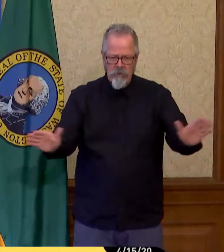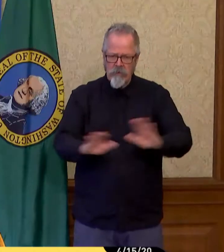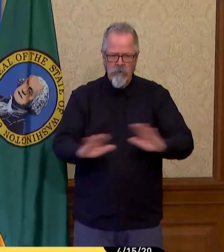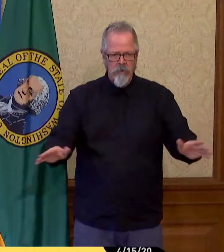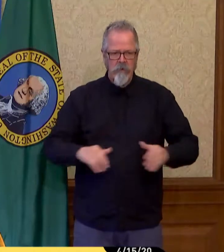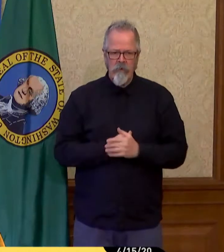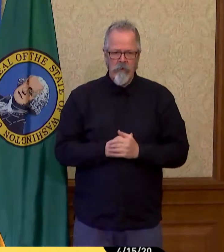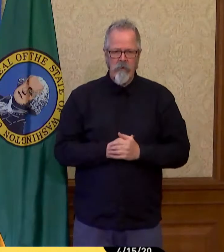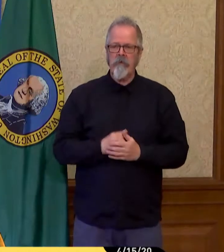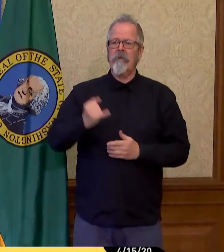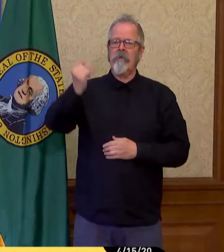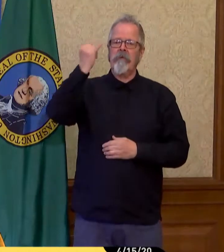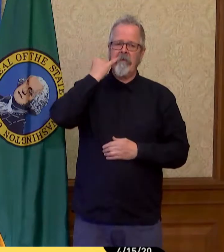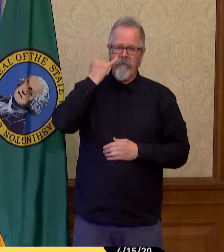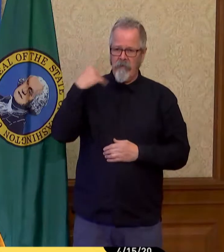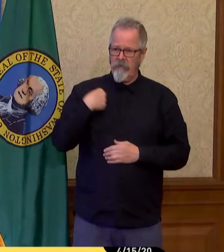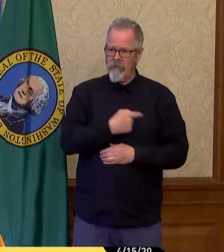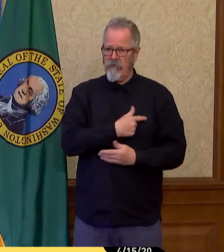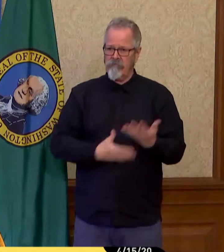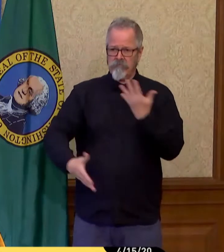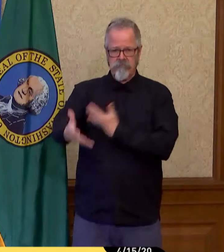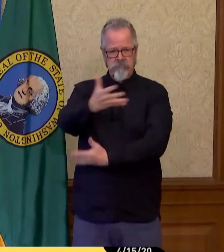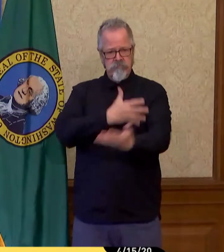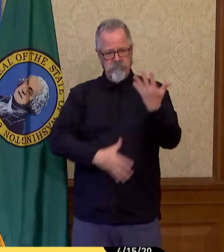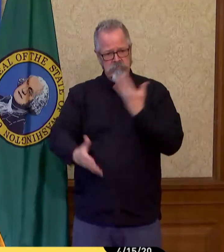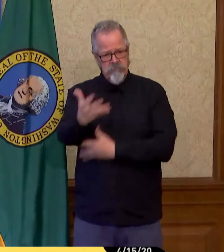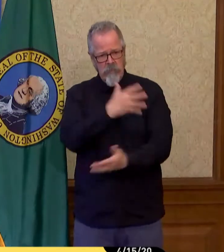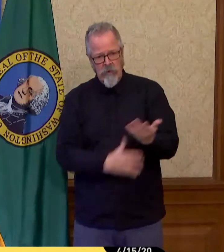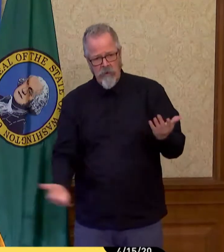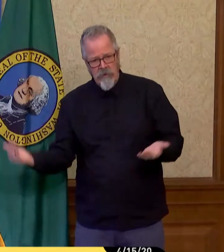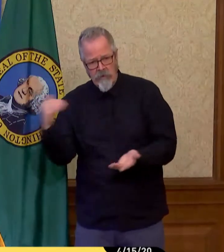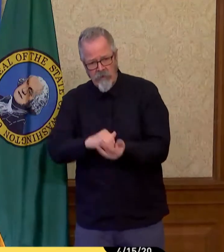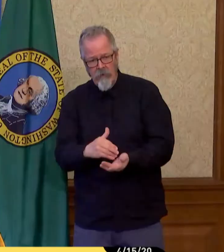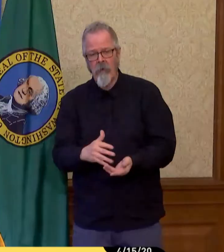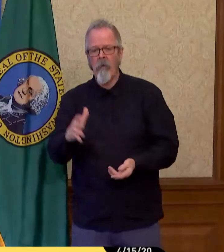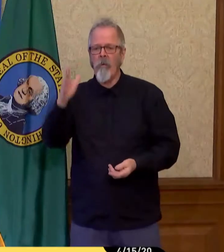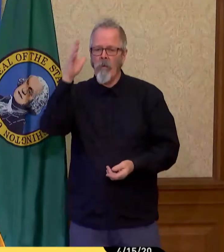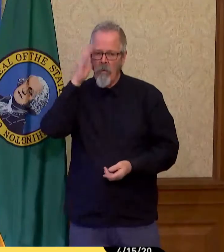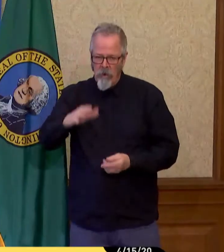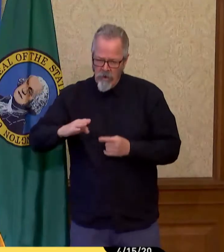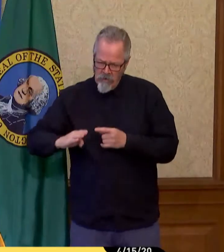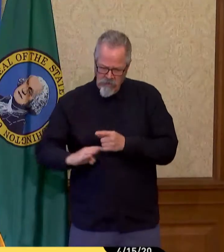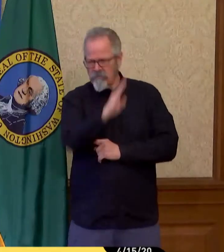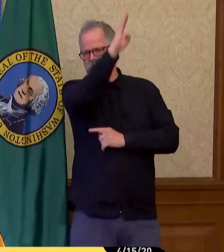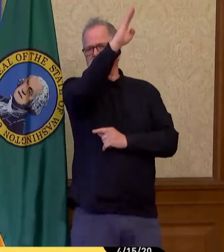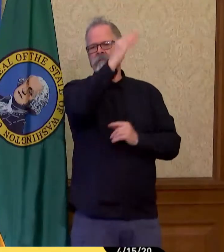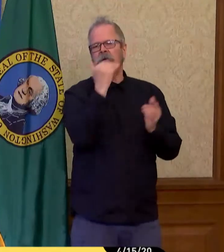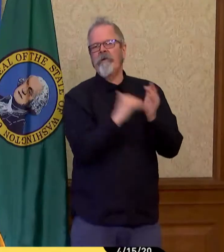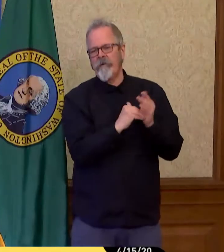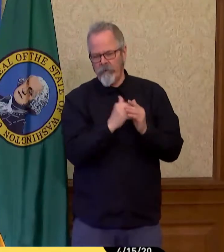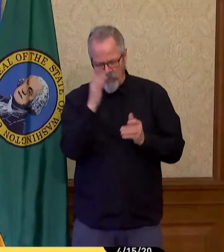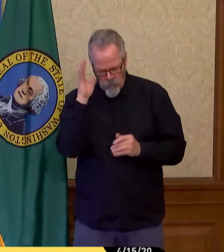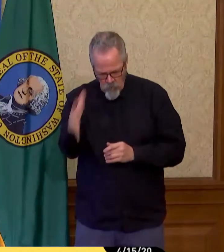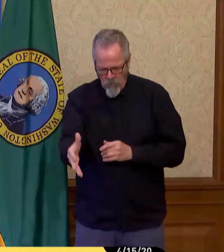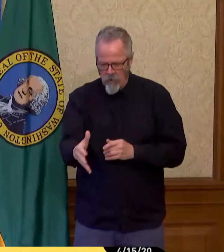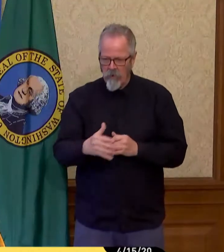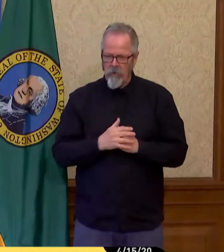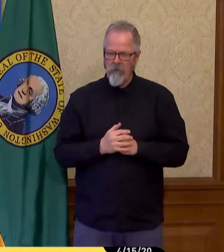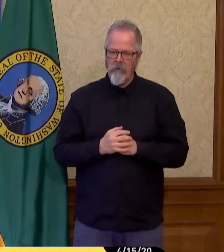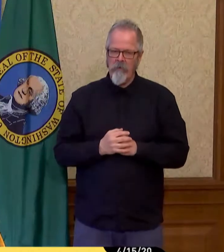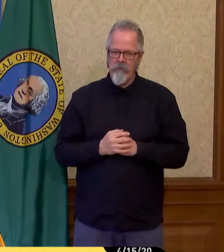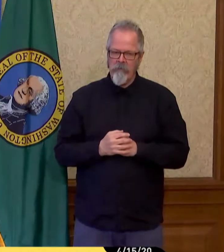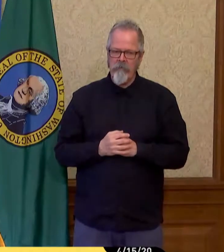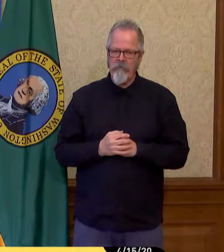even than we are experiencing today. So the combination of these things show that we ought to